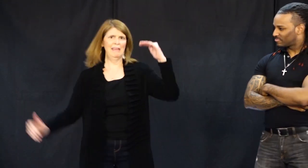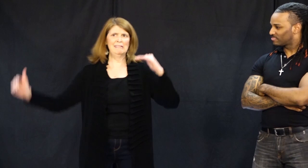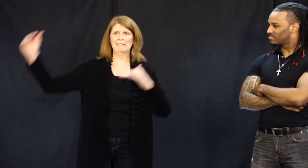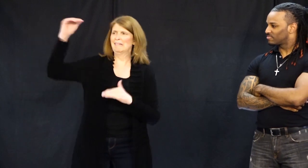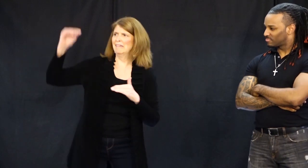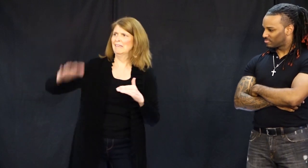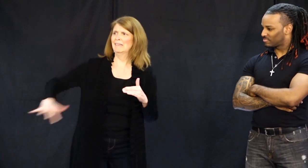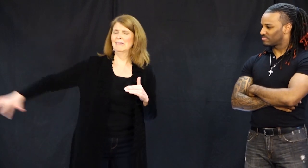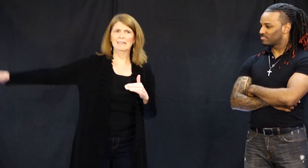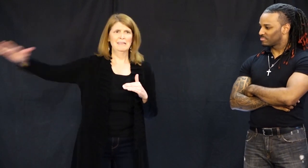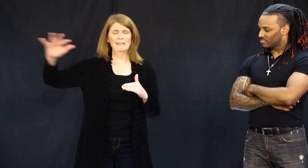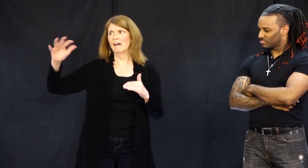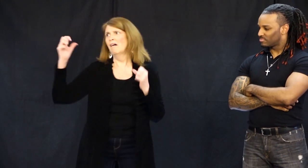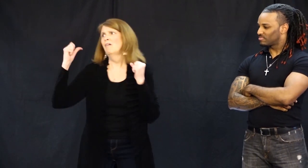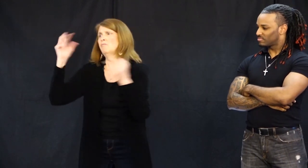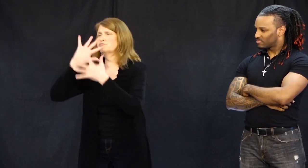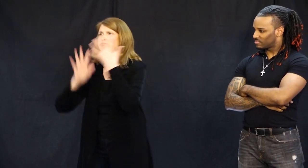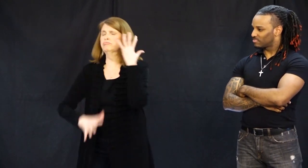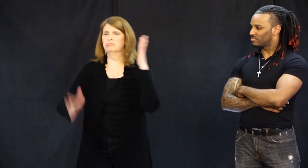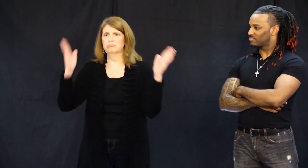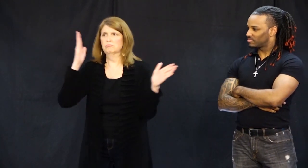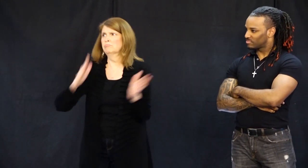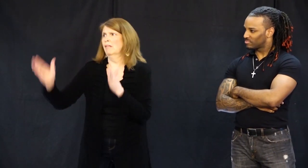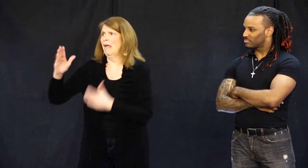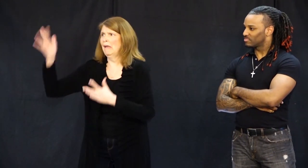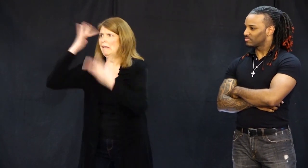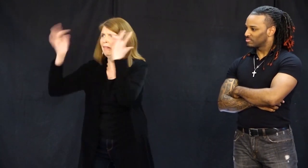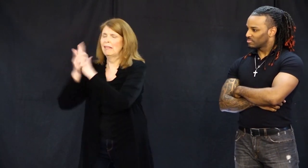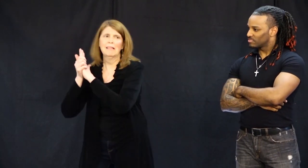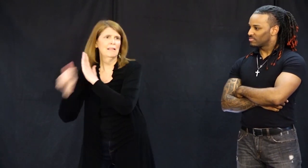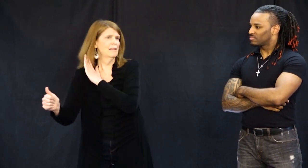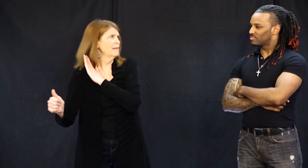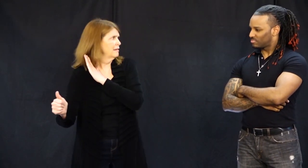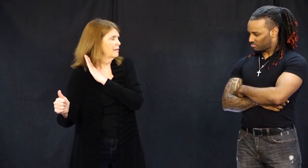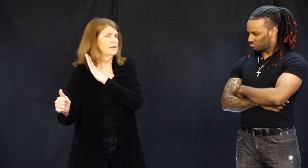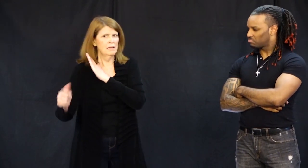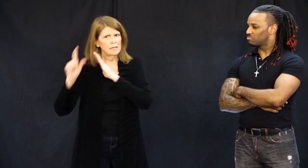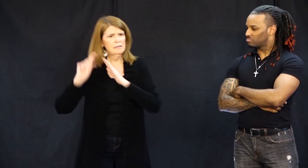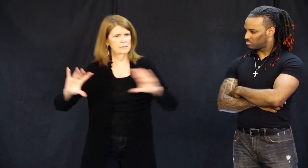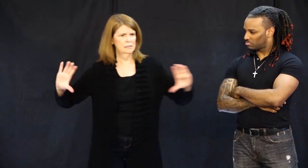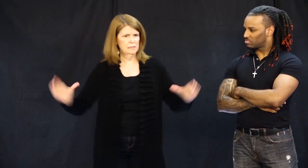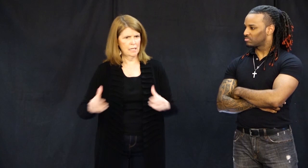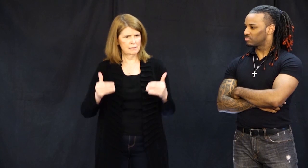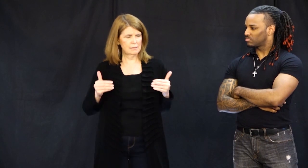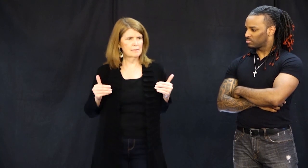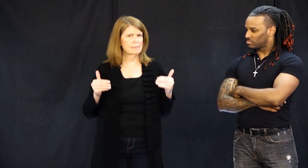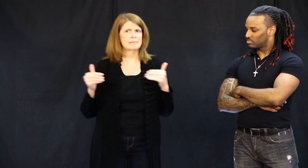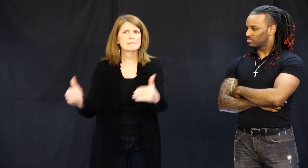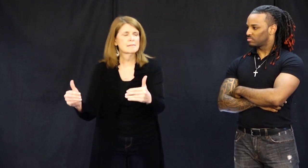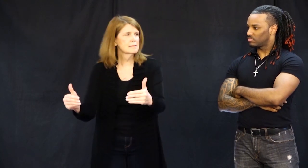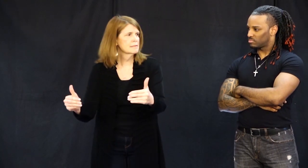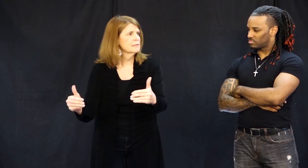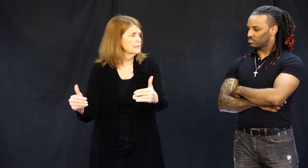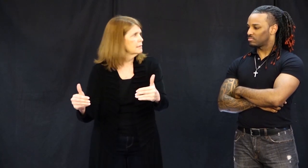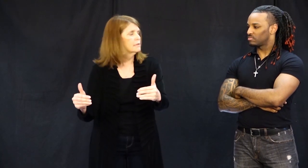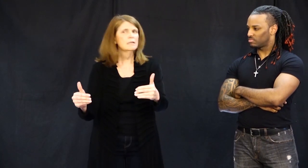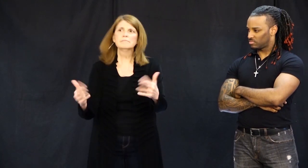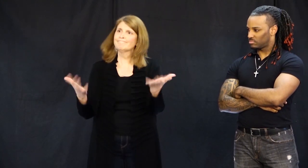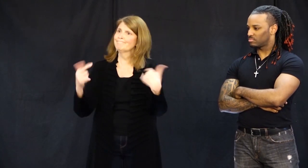outmanned, outnumbered, outplanned. We gotta make an all-out stand. Hey yo, I'm gonna need